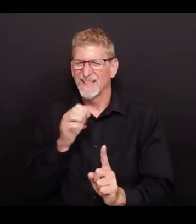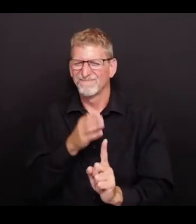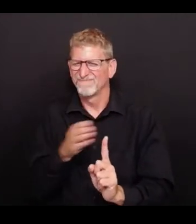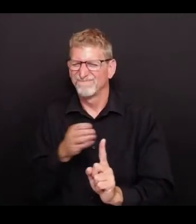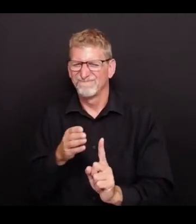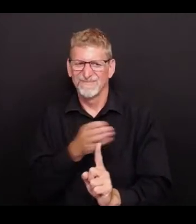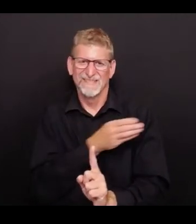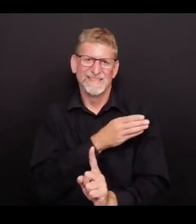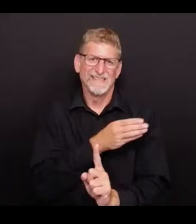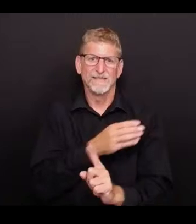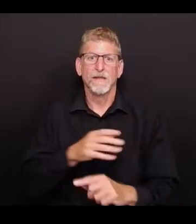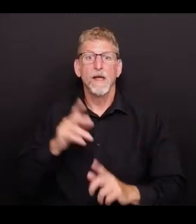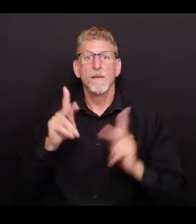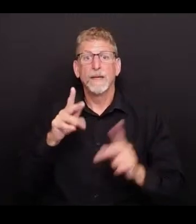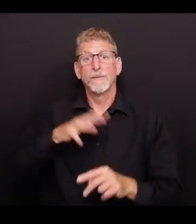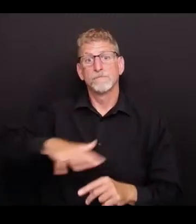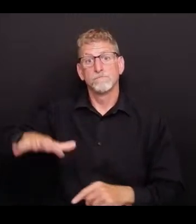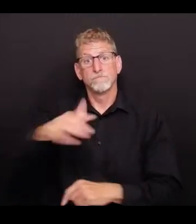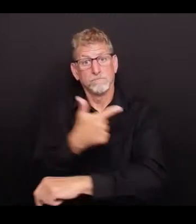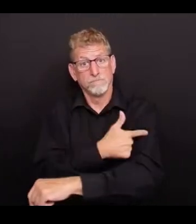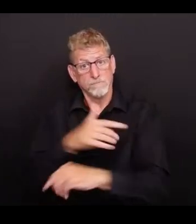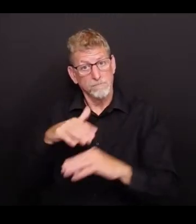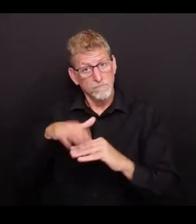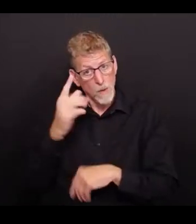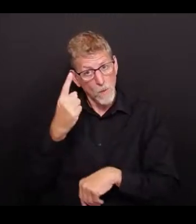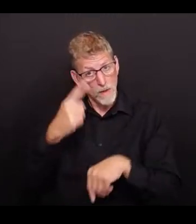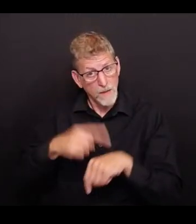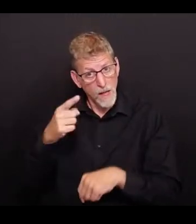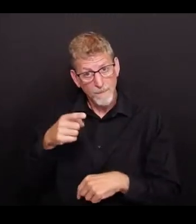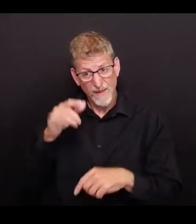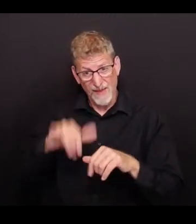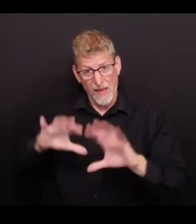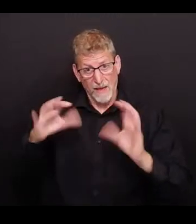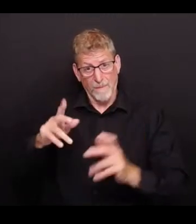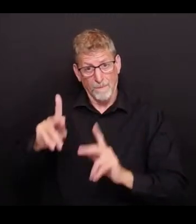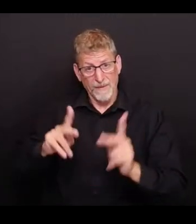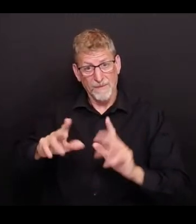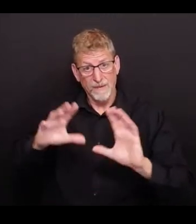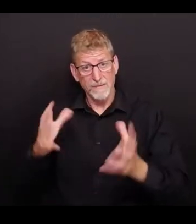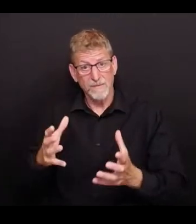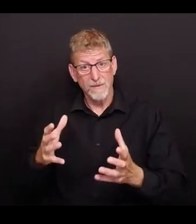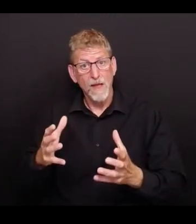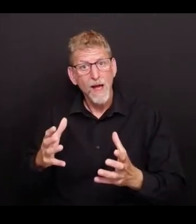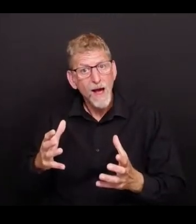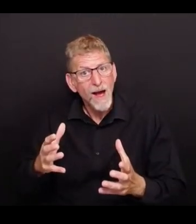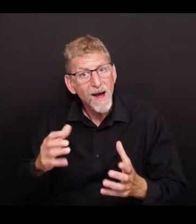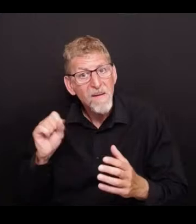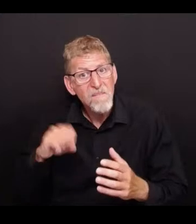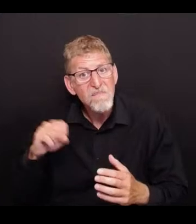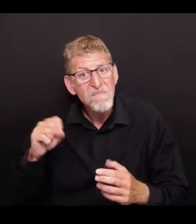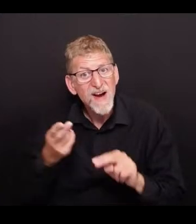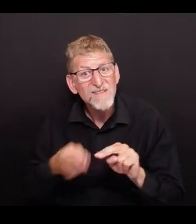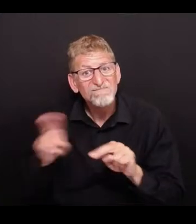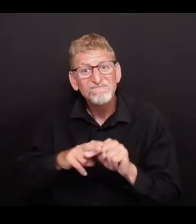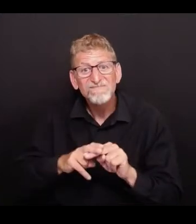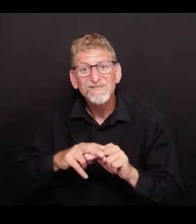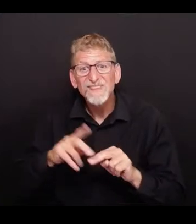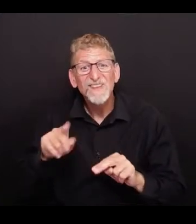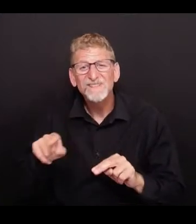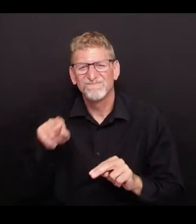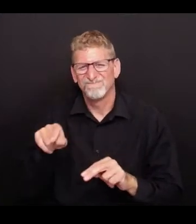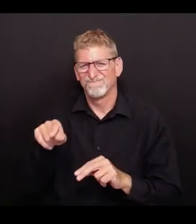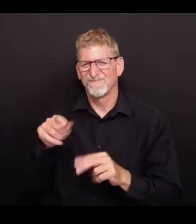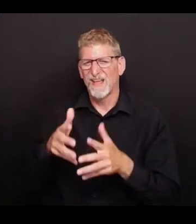vaccine coverage with at least one dose increased at the greatest rate among Minnesotans identifying as American Indian, increasing